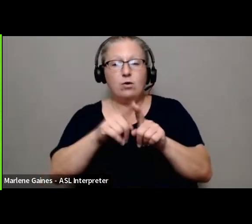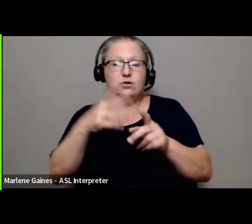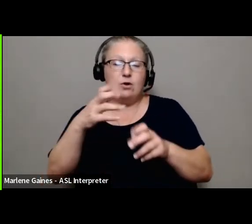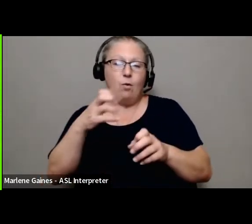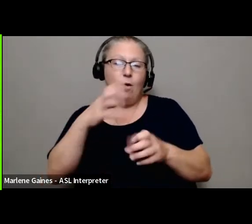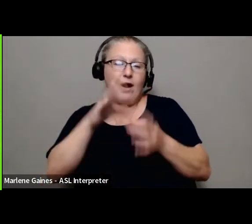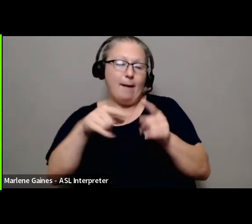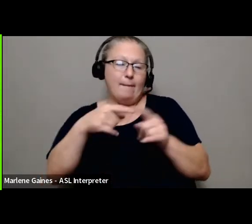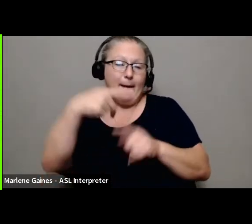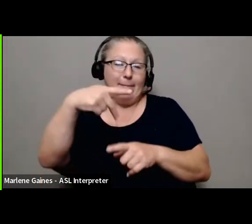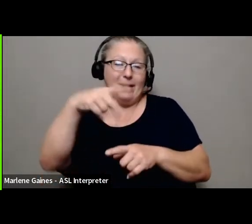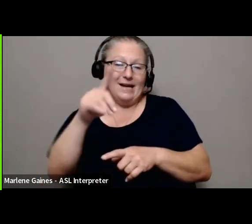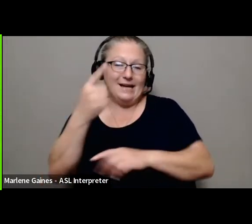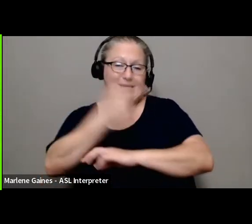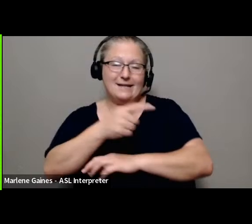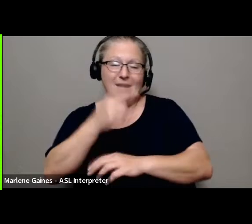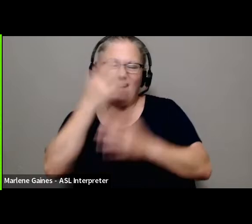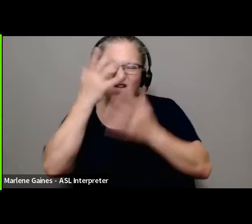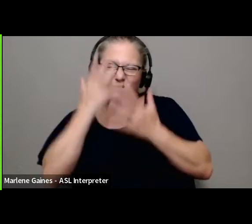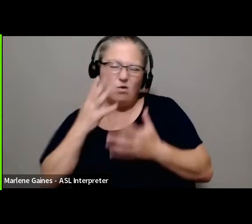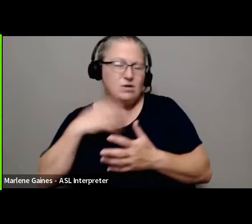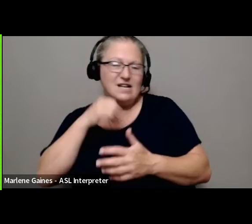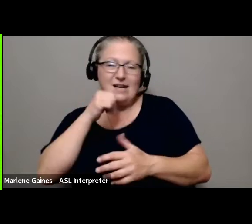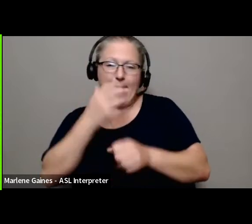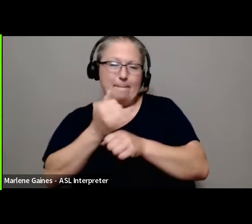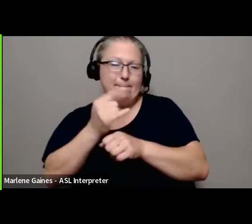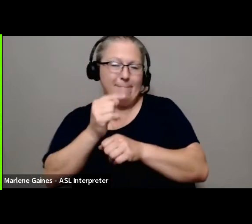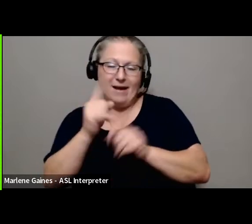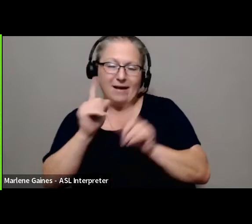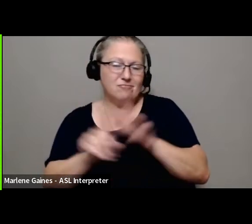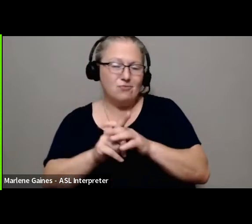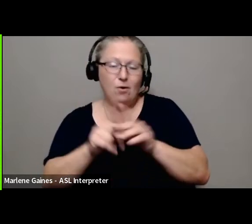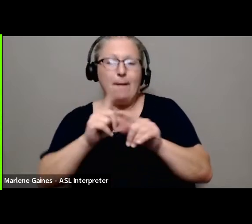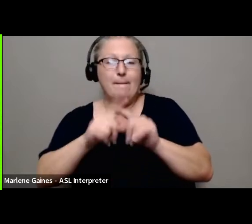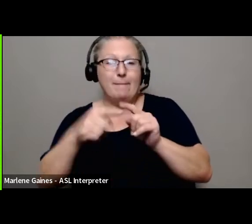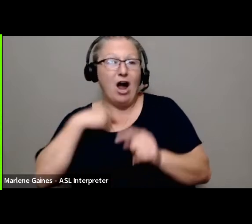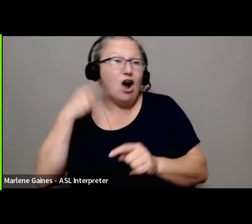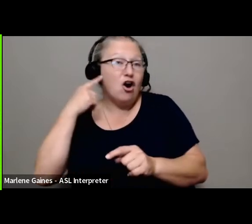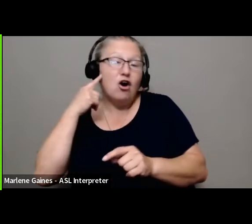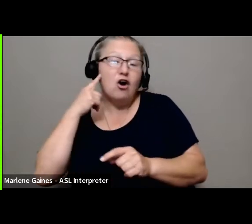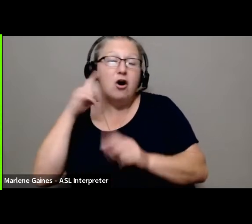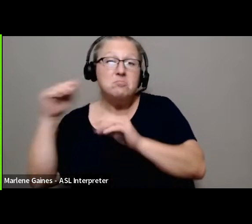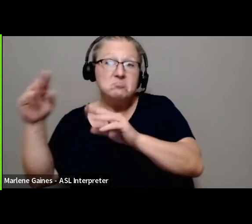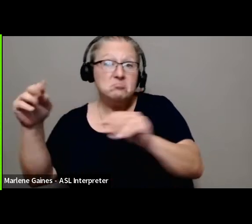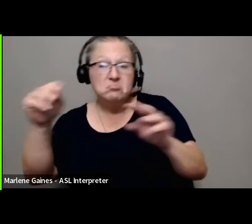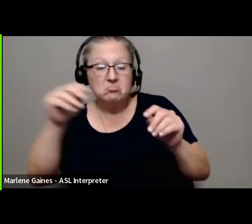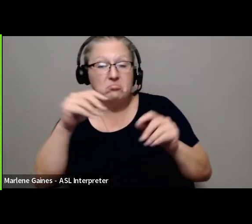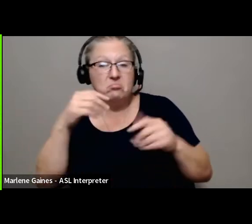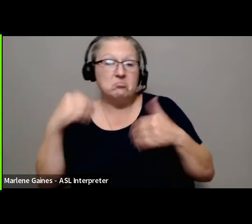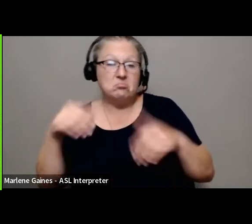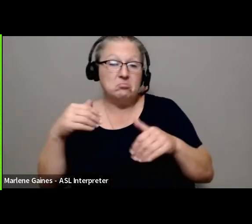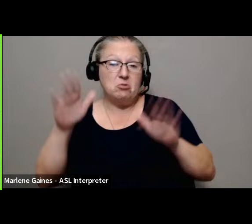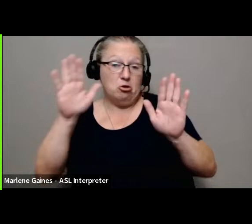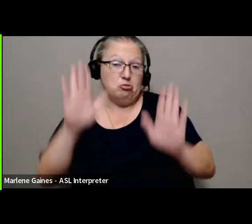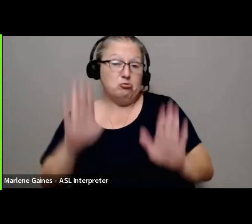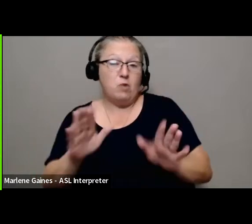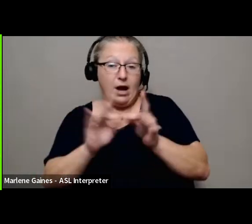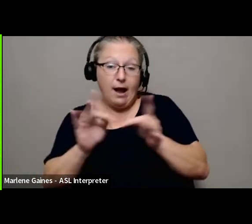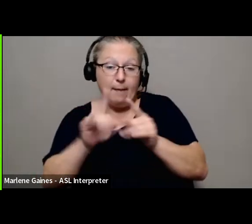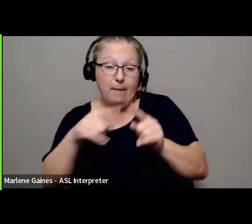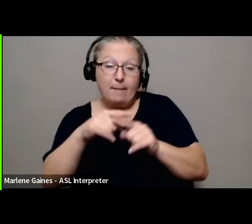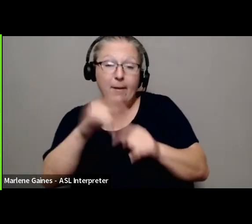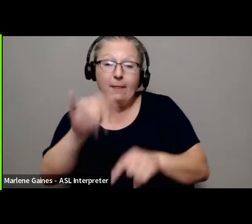Day. Unfortunately, I was not able to attend, but I have heard through the grapevine some really great comments about